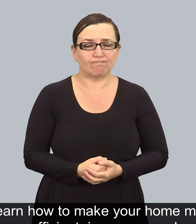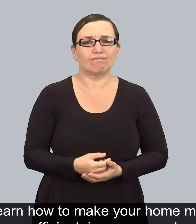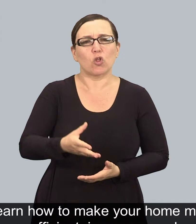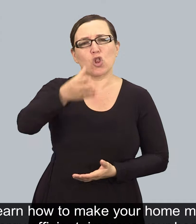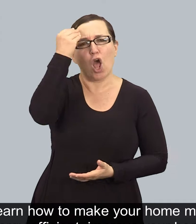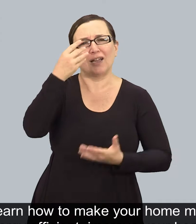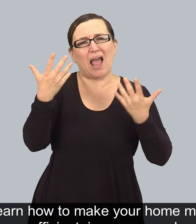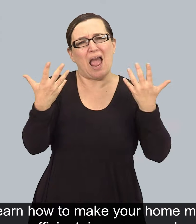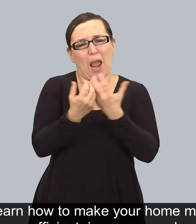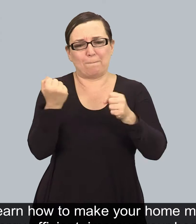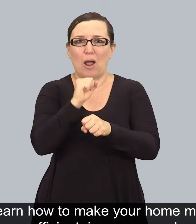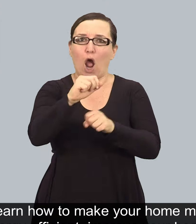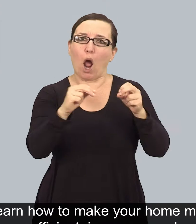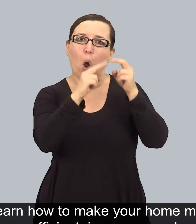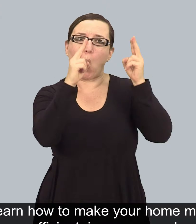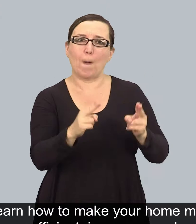Learn how to make your home more energy efficient.